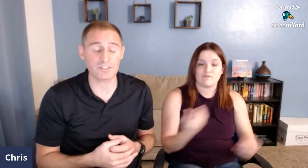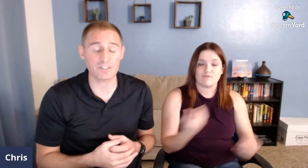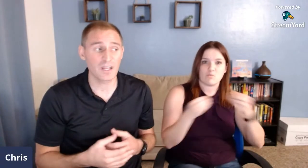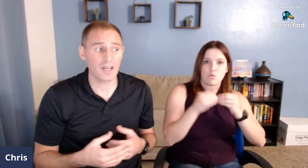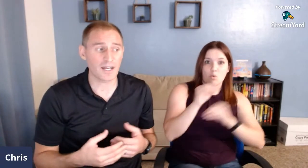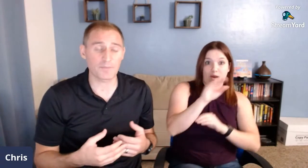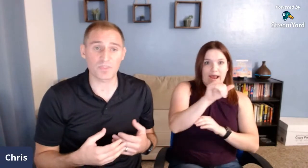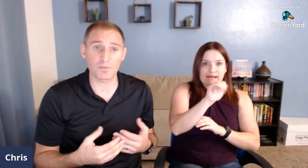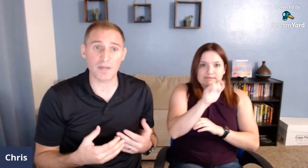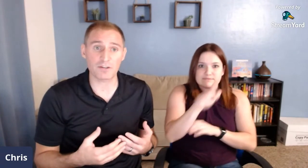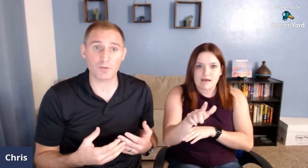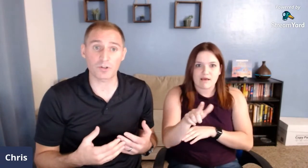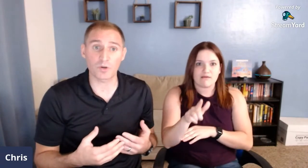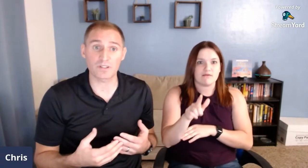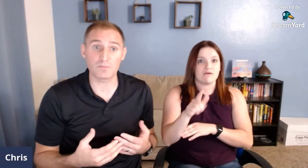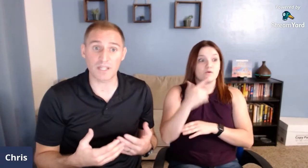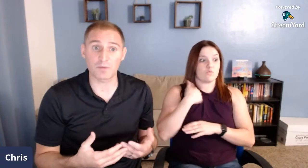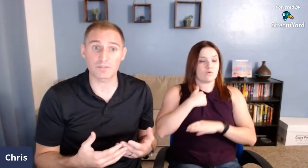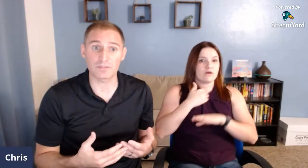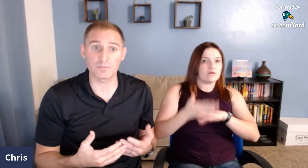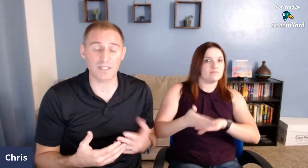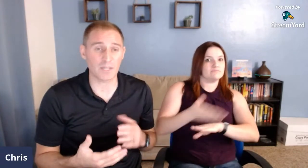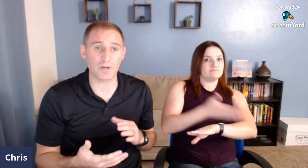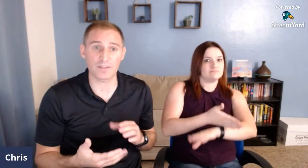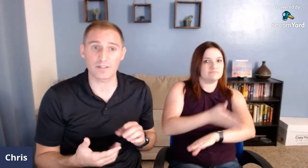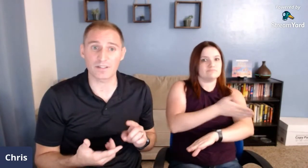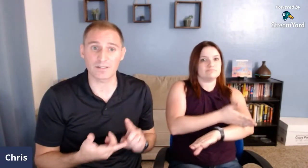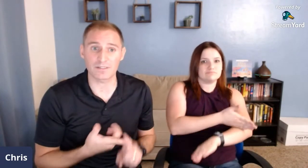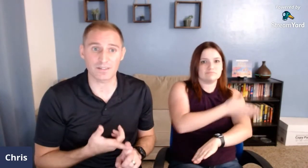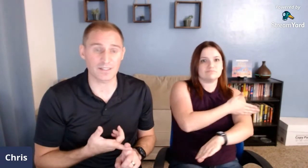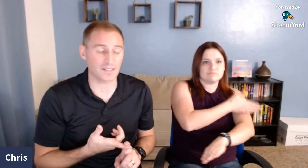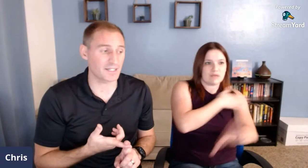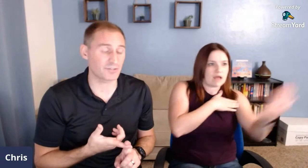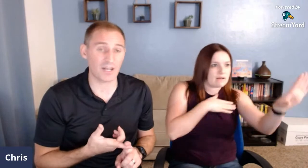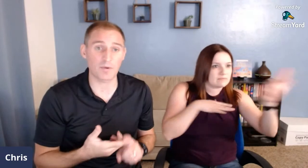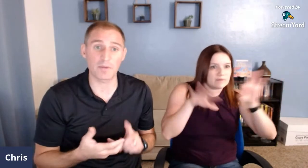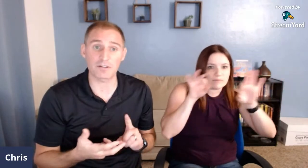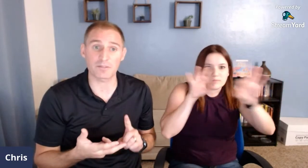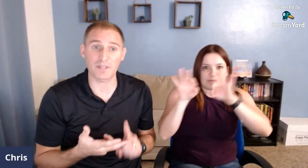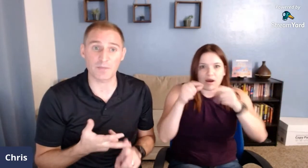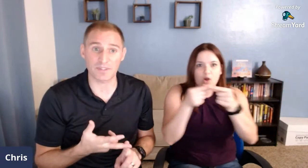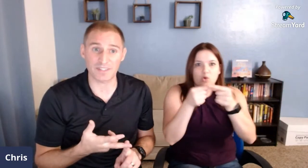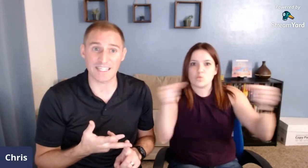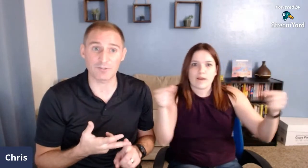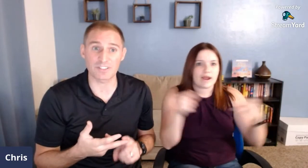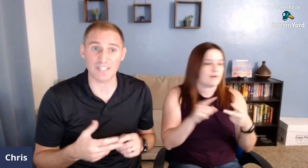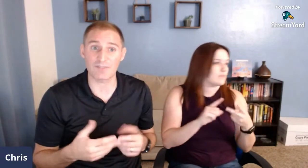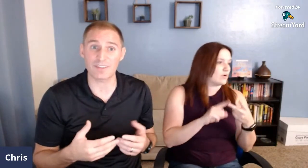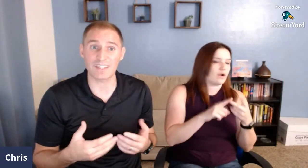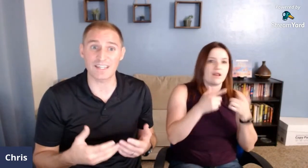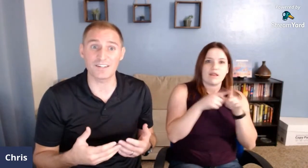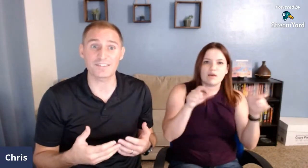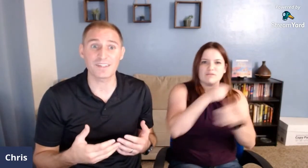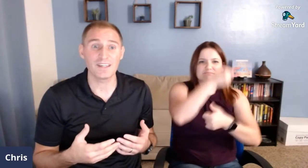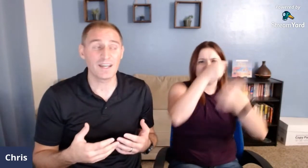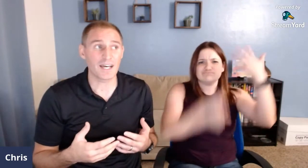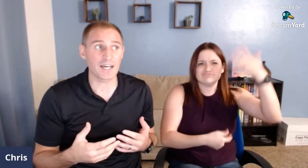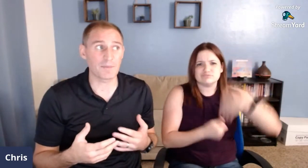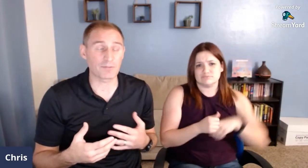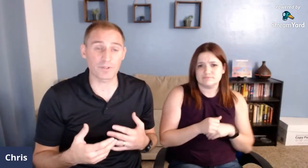sign language, the better that we're going to be able to pick up on the grammar, better to pick up on the language and everything